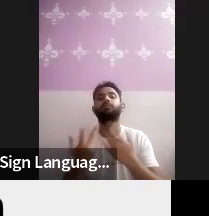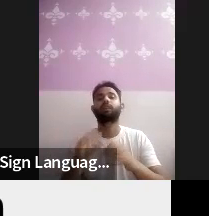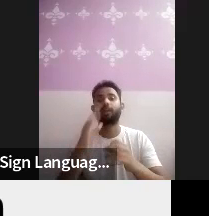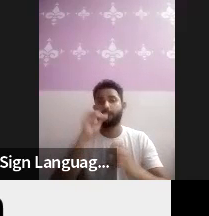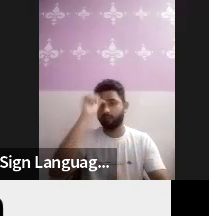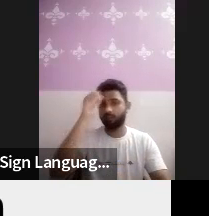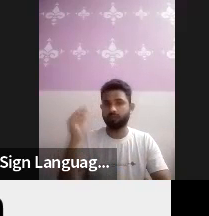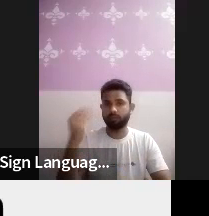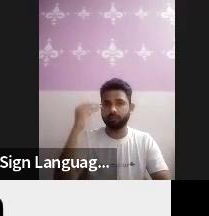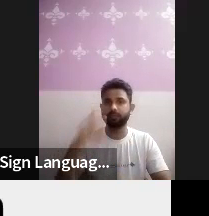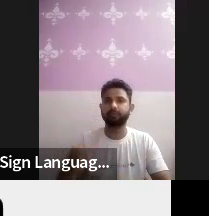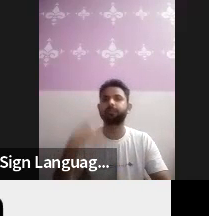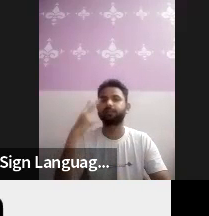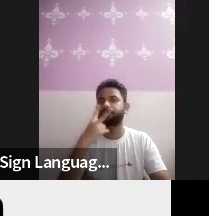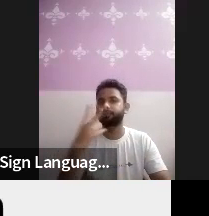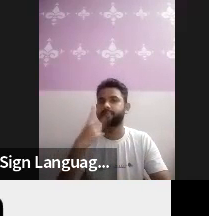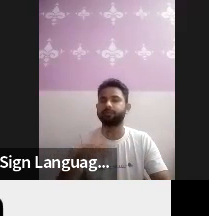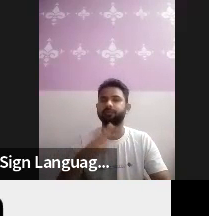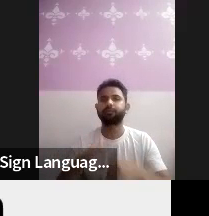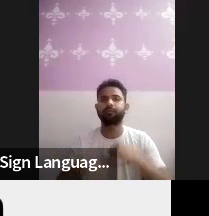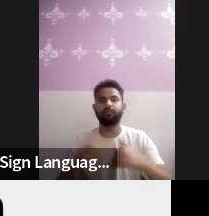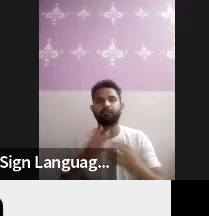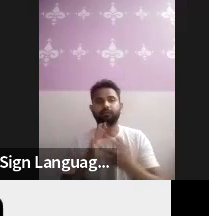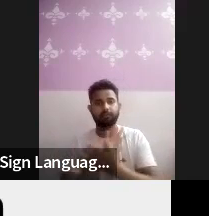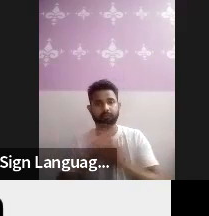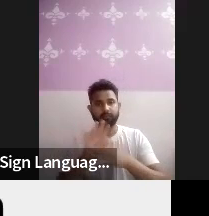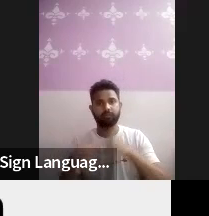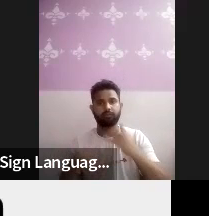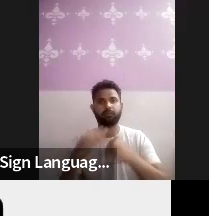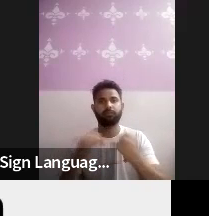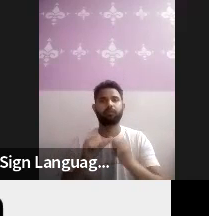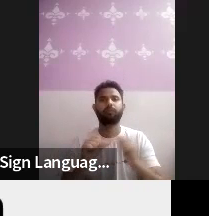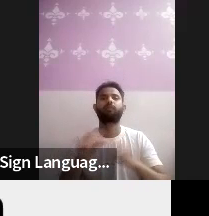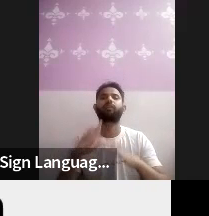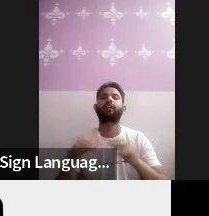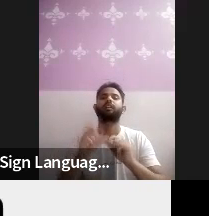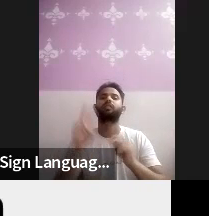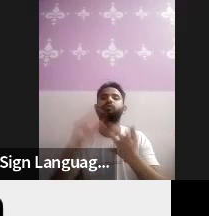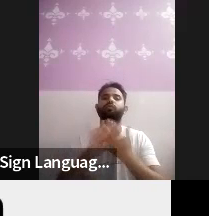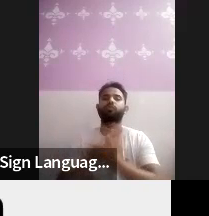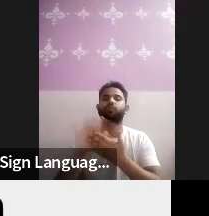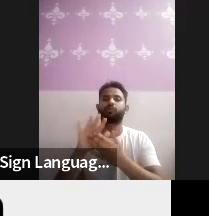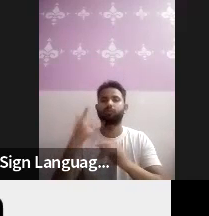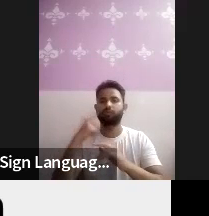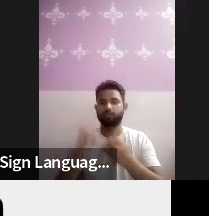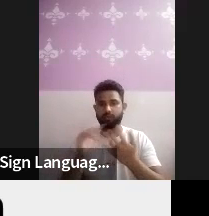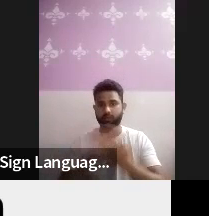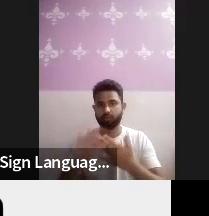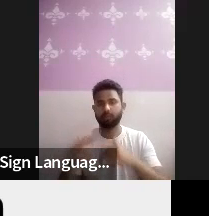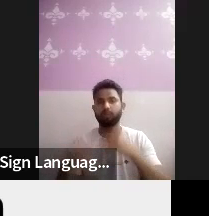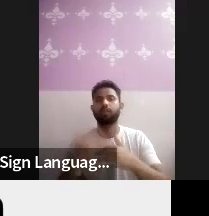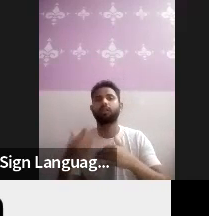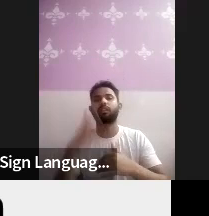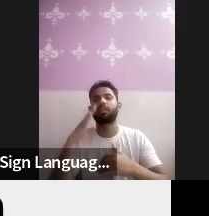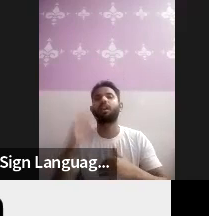what I have seen so far is that the rectification that have been done by some of the complaints that I have